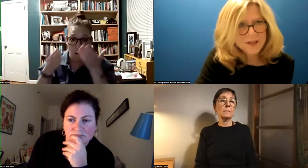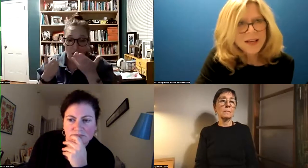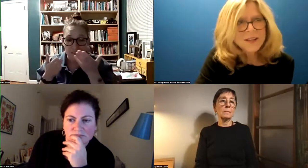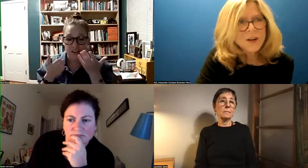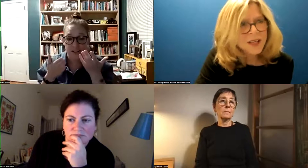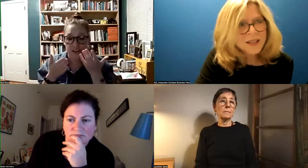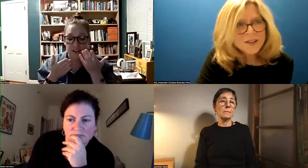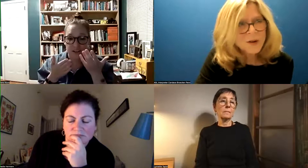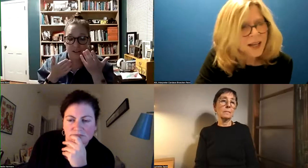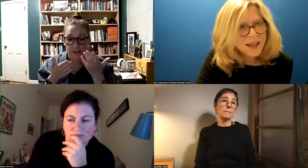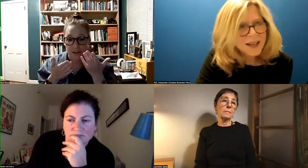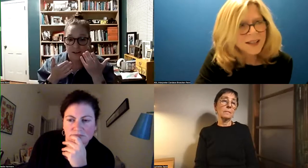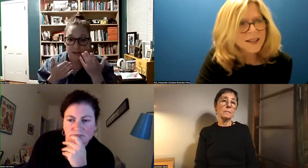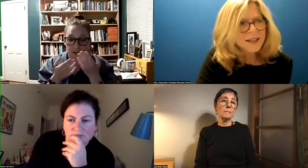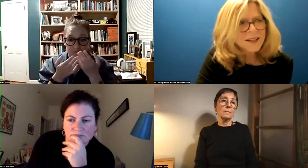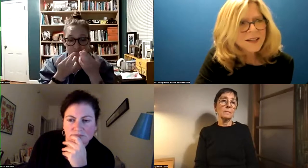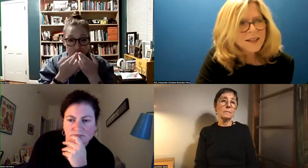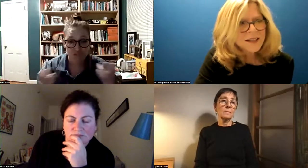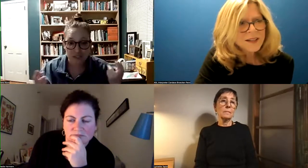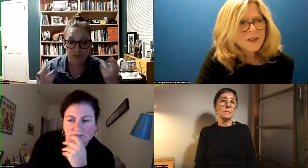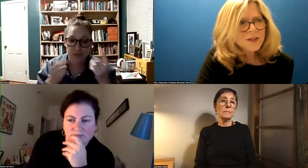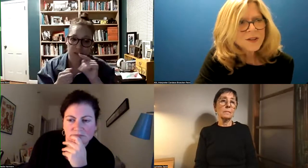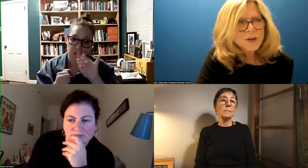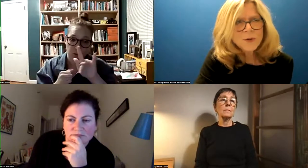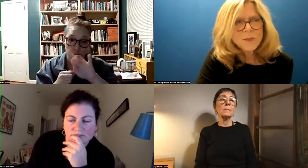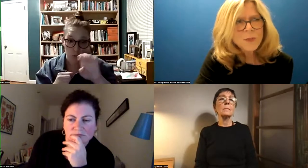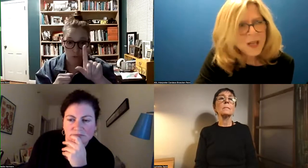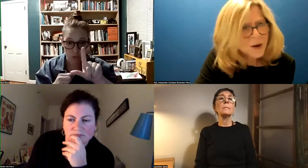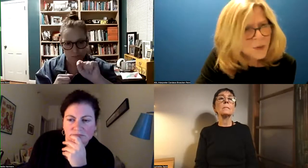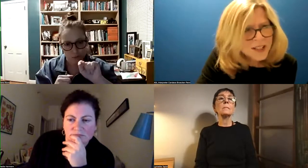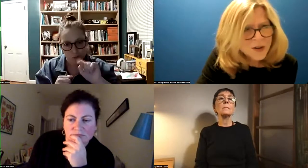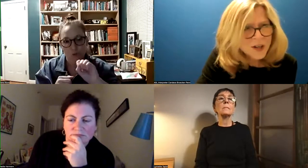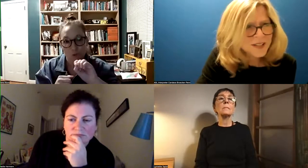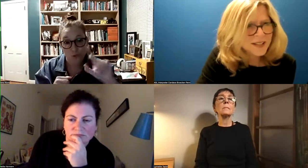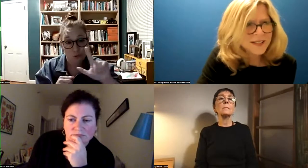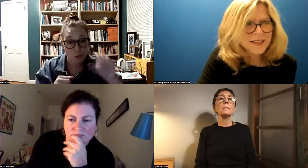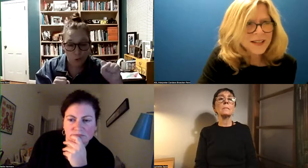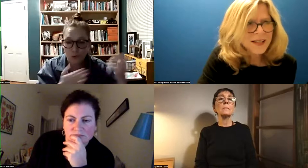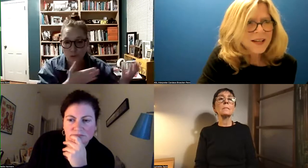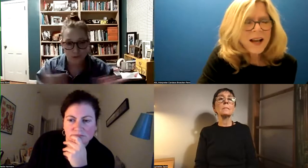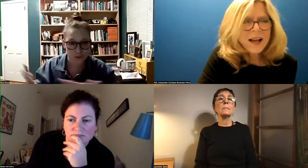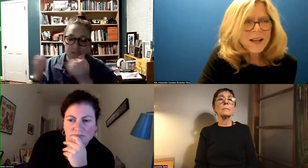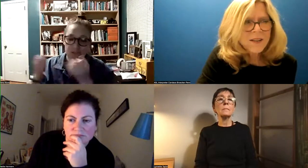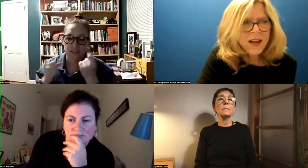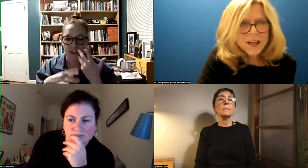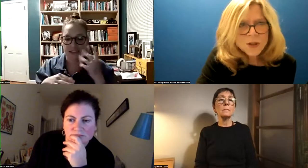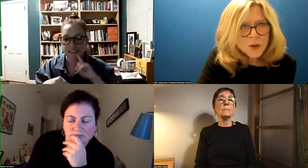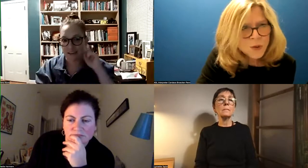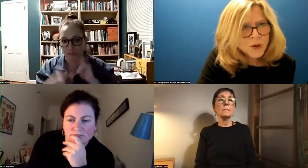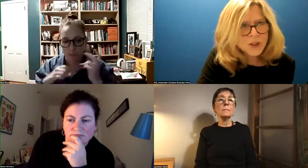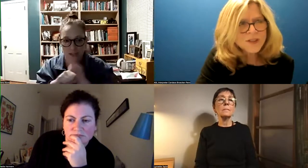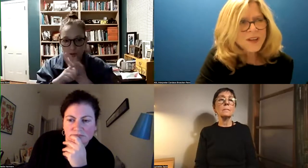happen. So it is okay to bring resources